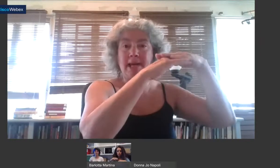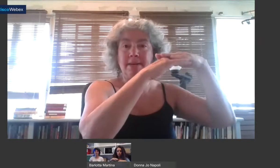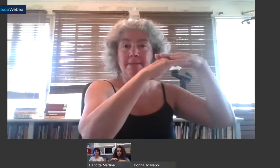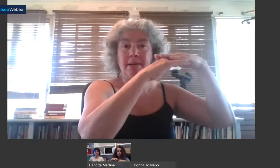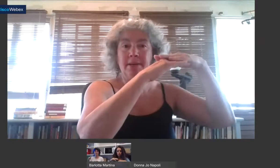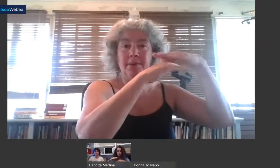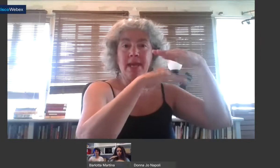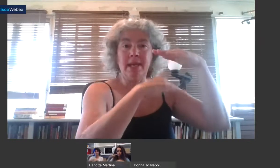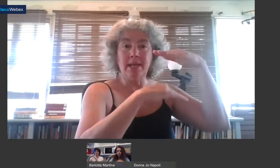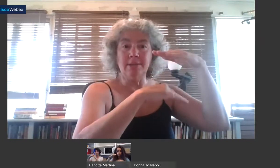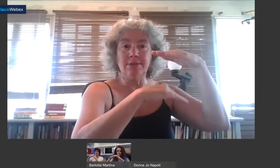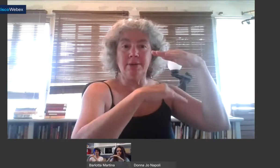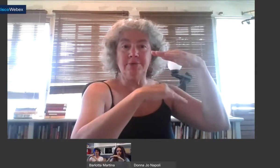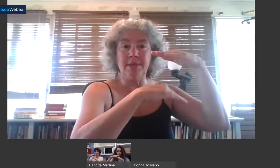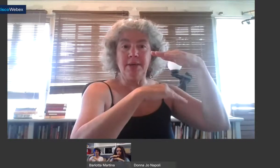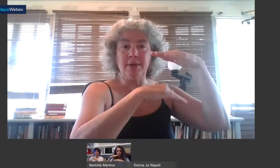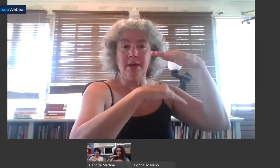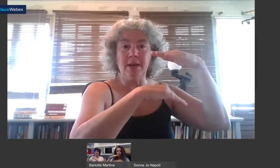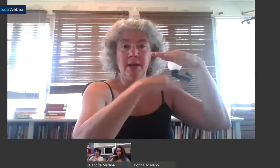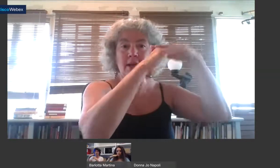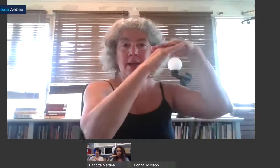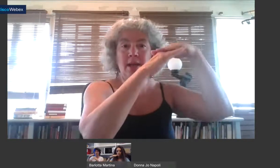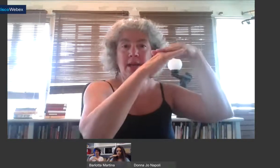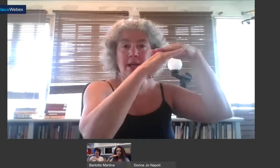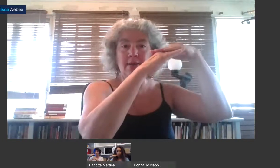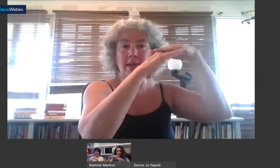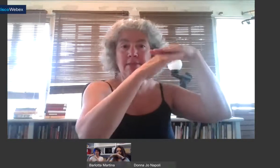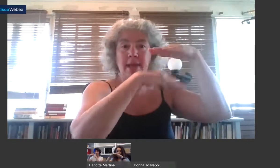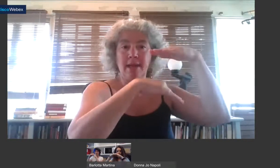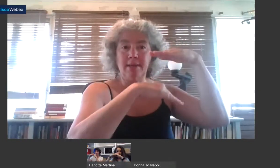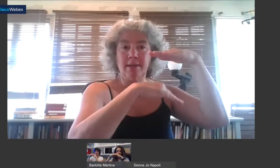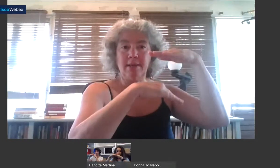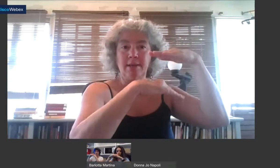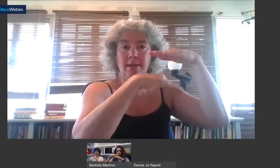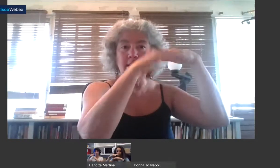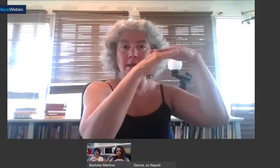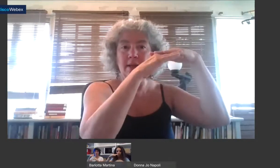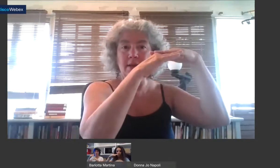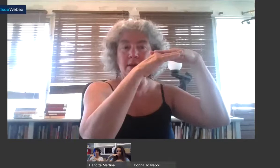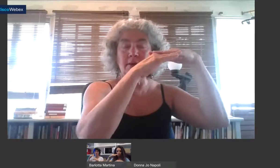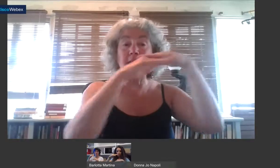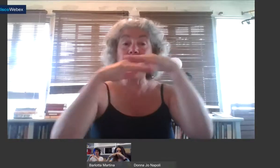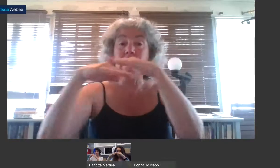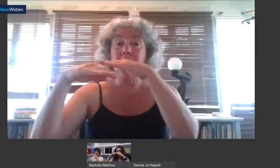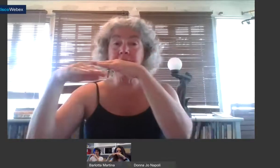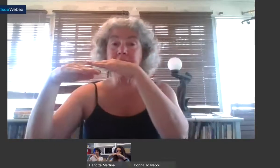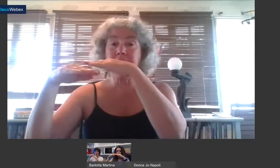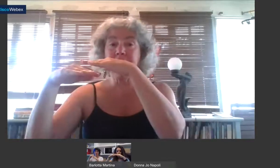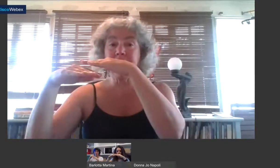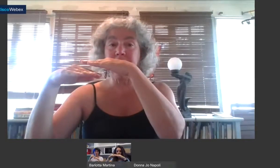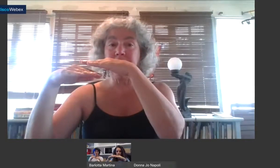bottom. Okay, I start from here and I go like that. Okay, here's another sign